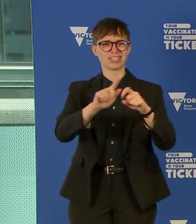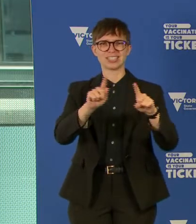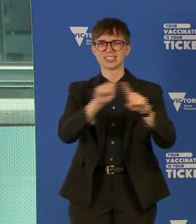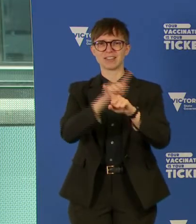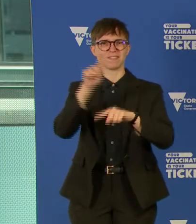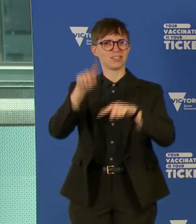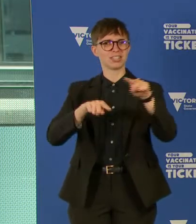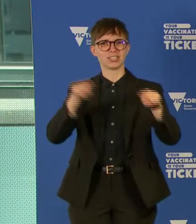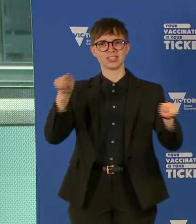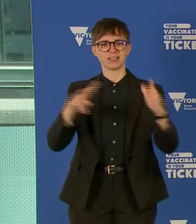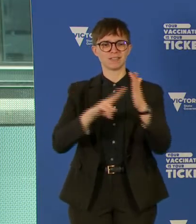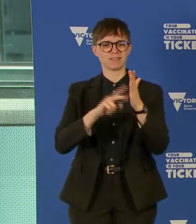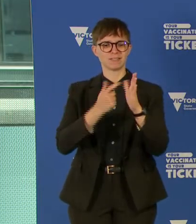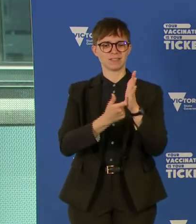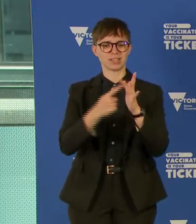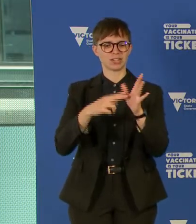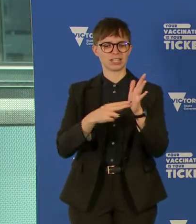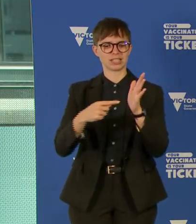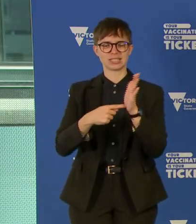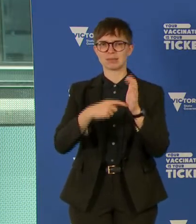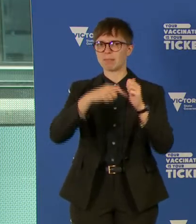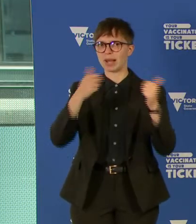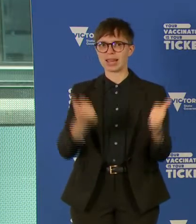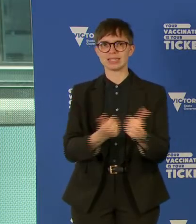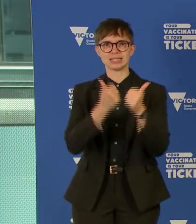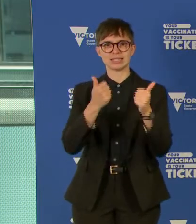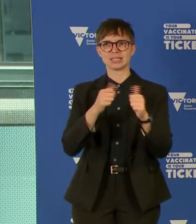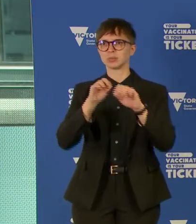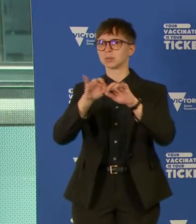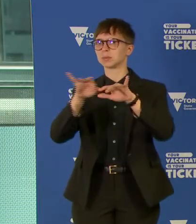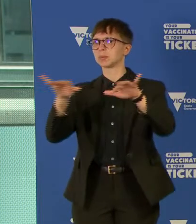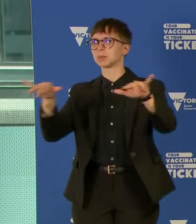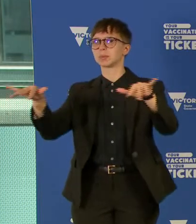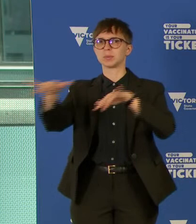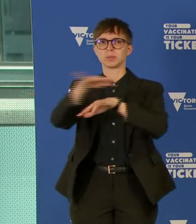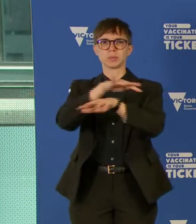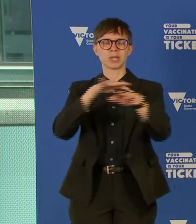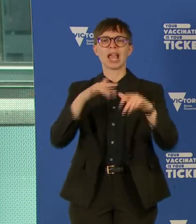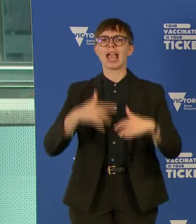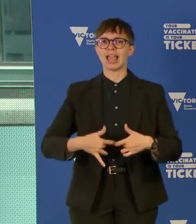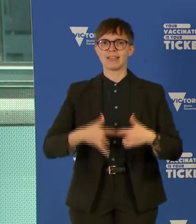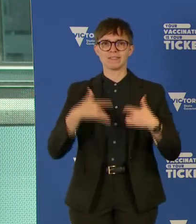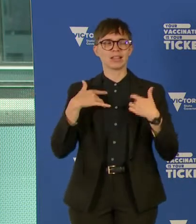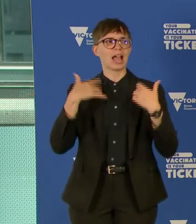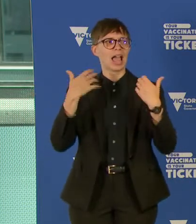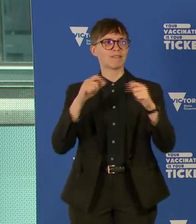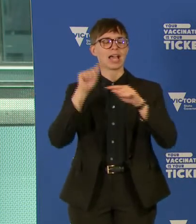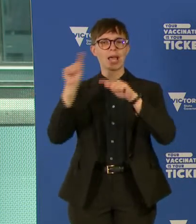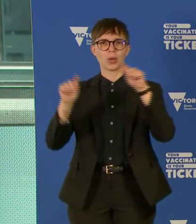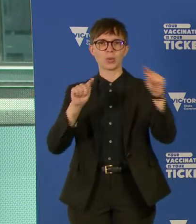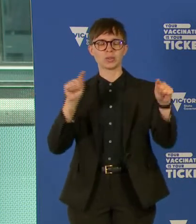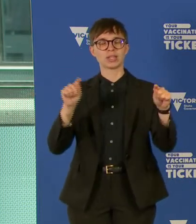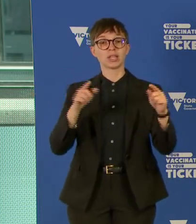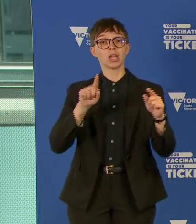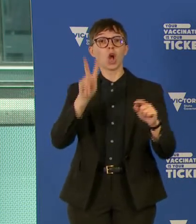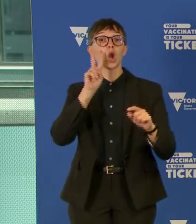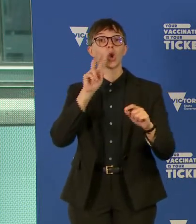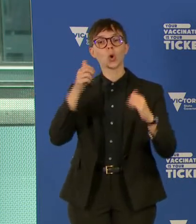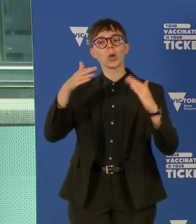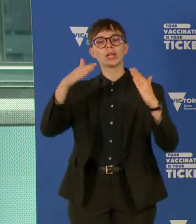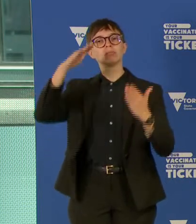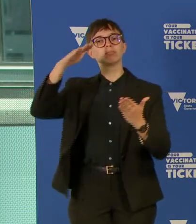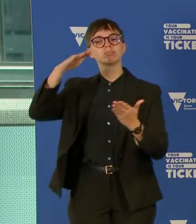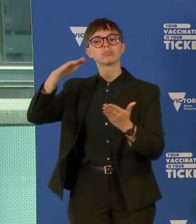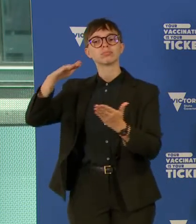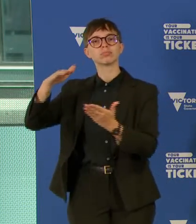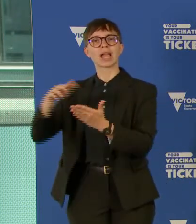vaccinated. But we shouldn't drop our guard on all of those protections. I do think we're entering a more stable period, but we shouldn't